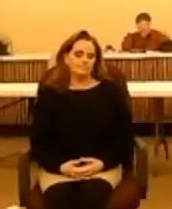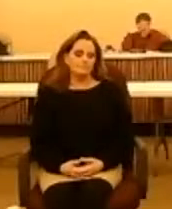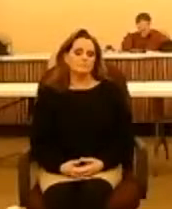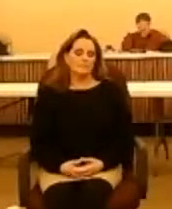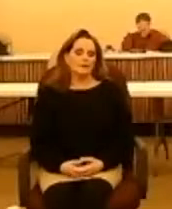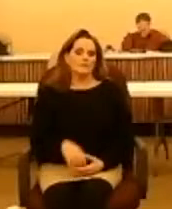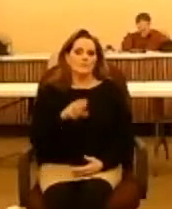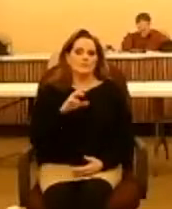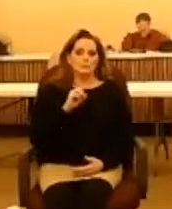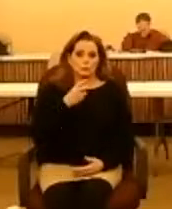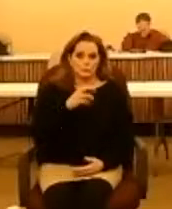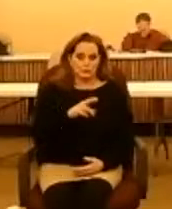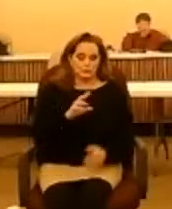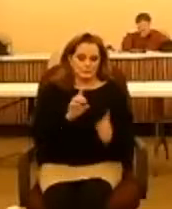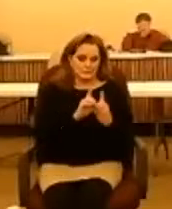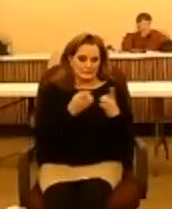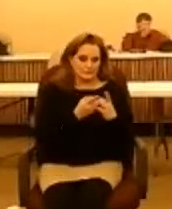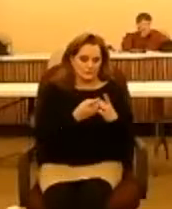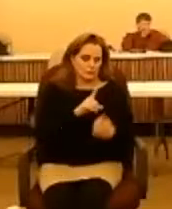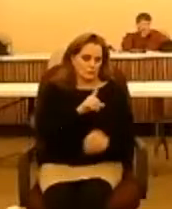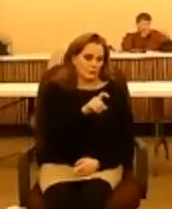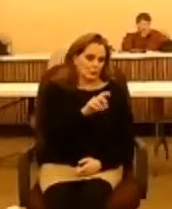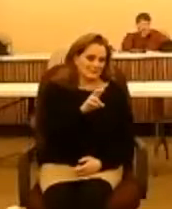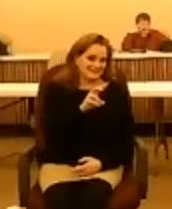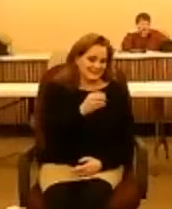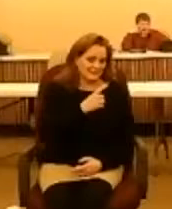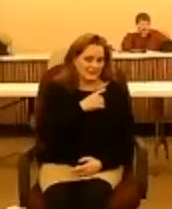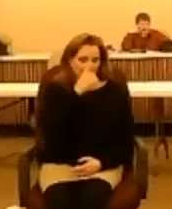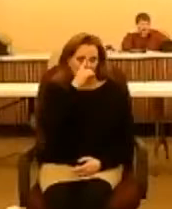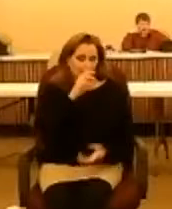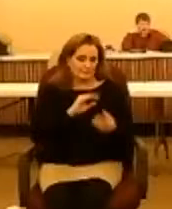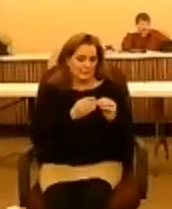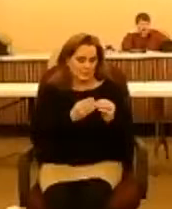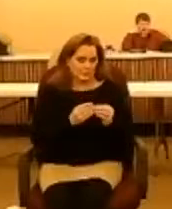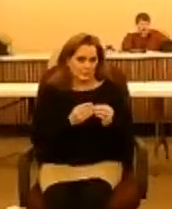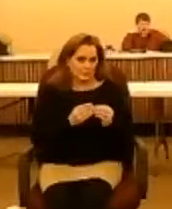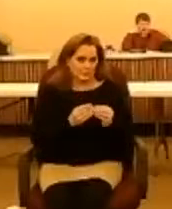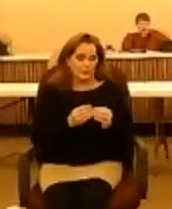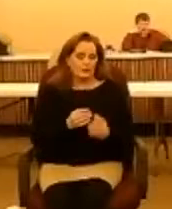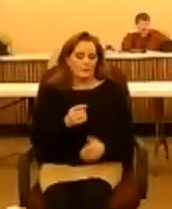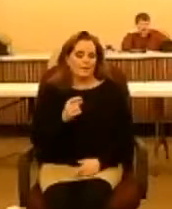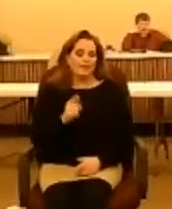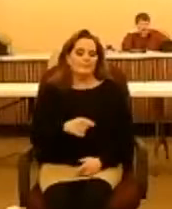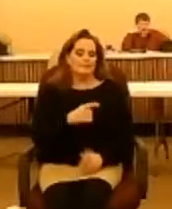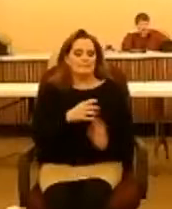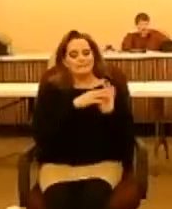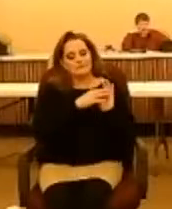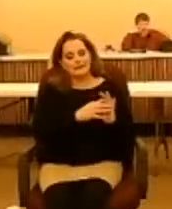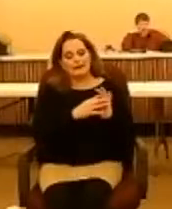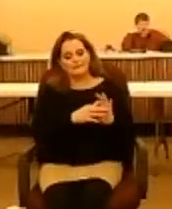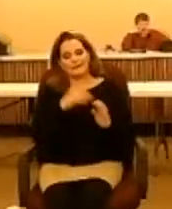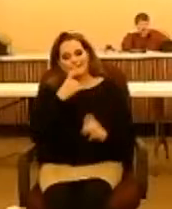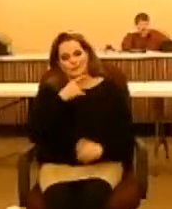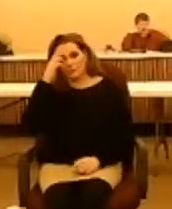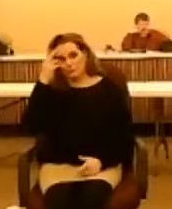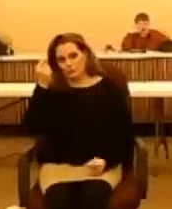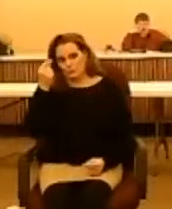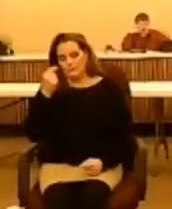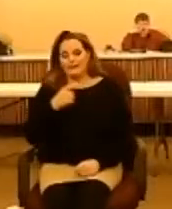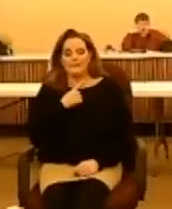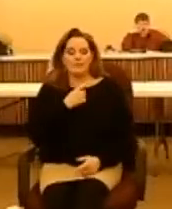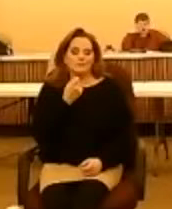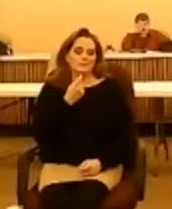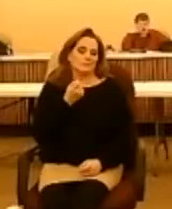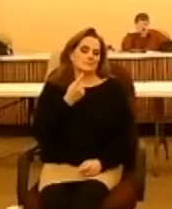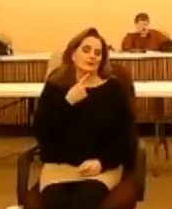sewer district 170, I believe is the number, that this is connecting to, and that 170